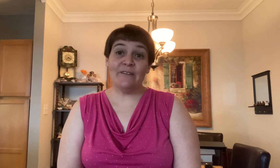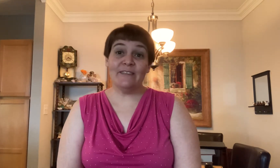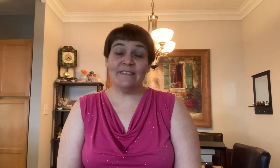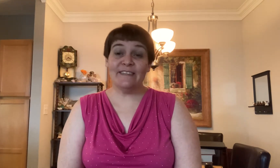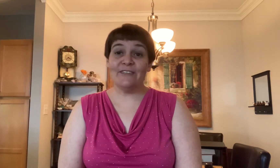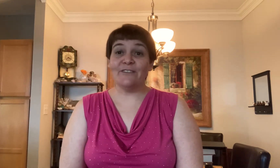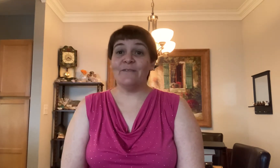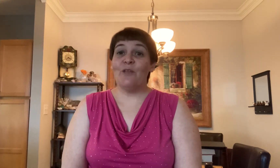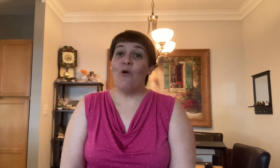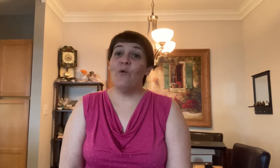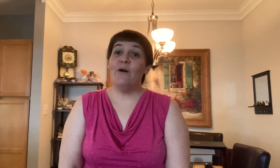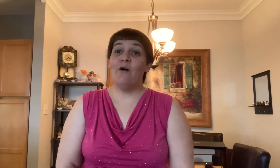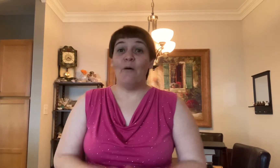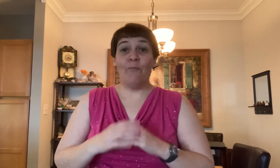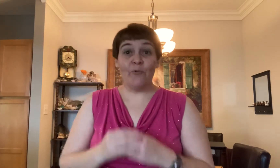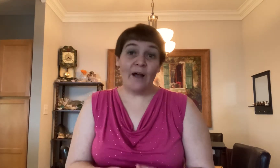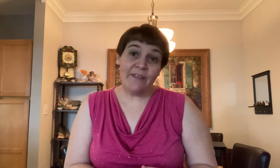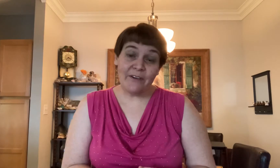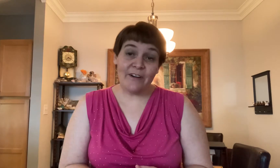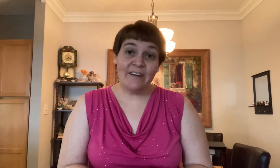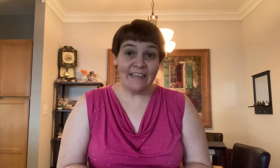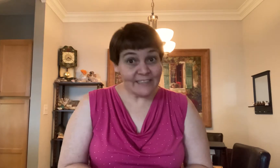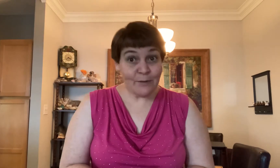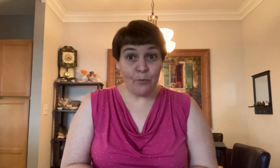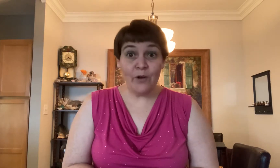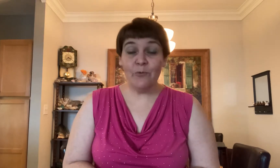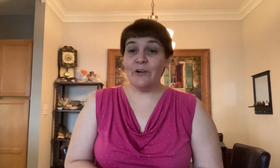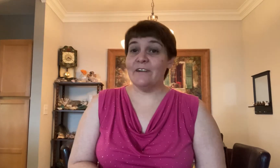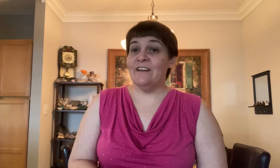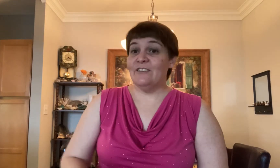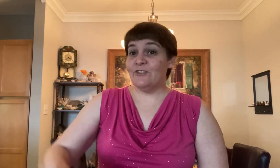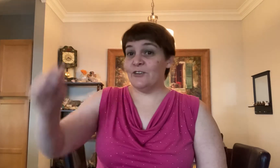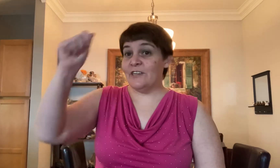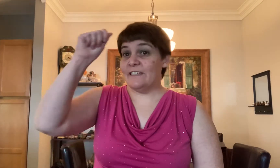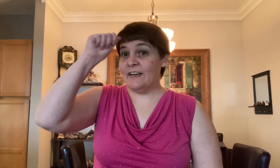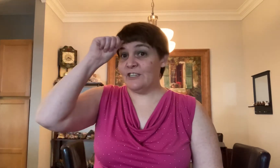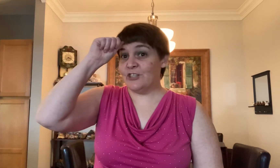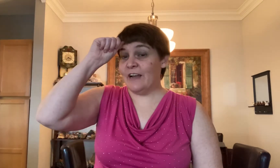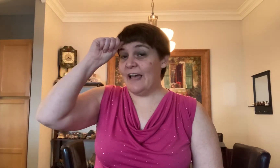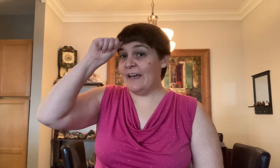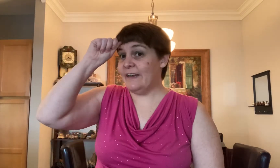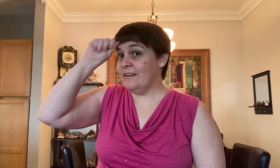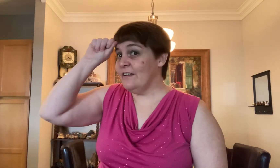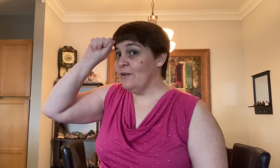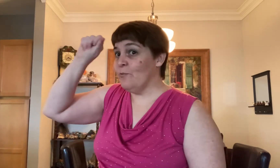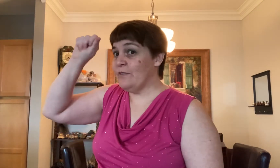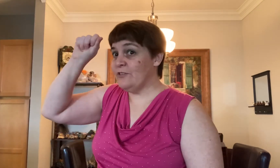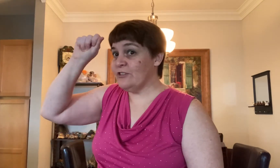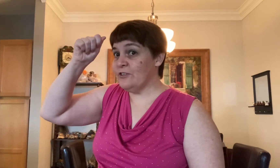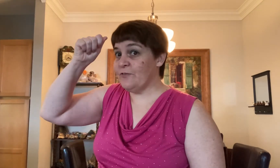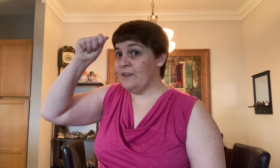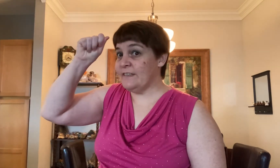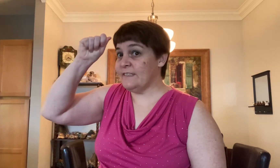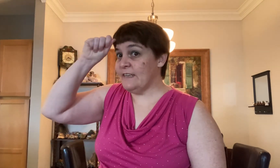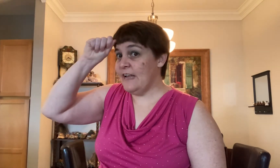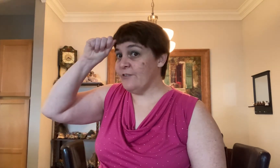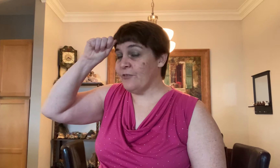and sisters? Well, brother is a boy word. So you're going to touch your head with just your fist and your